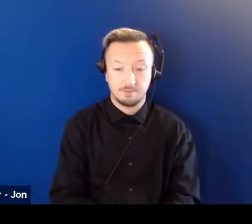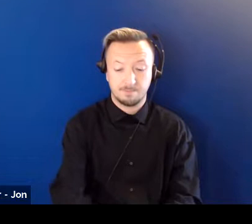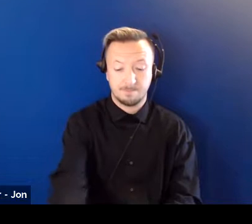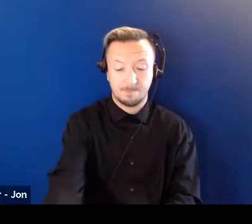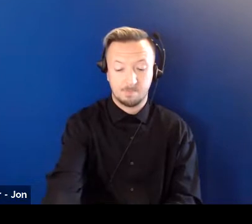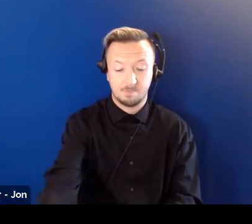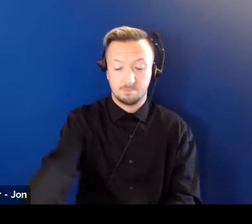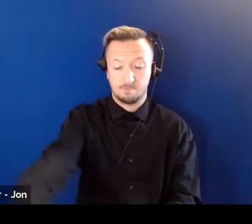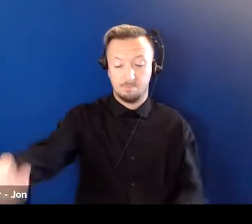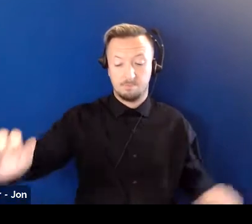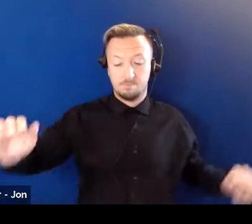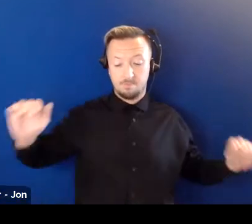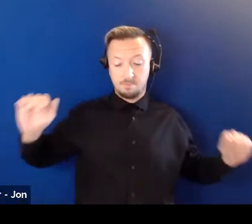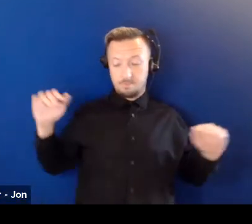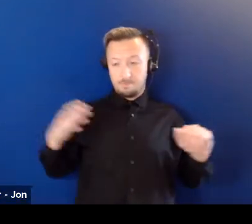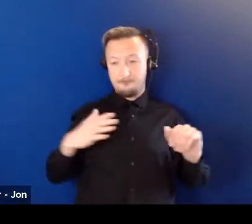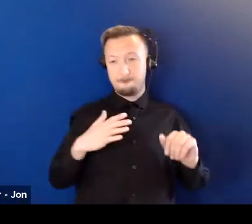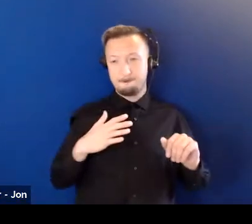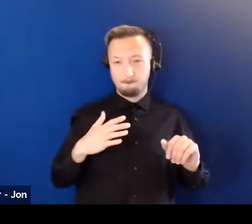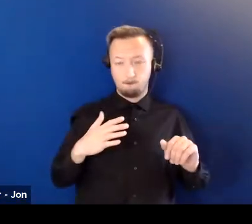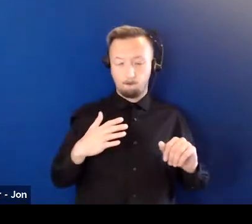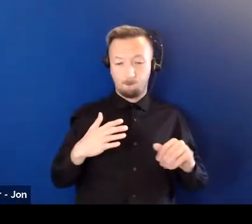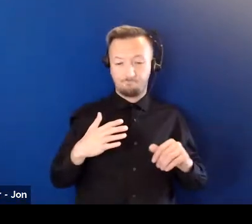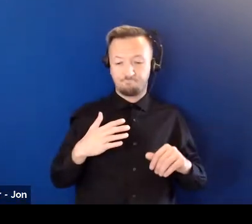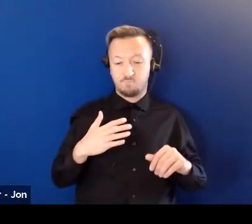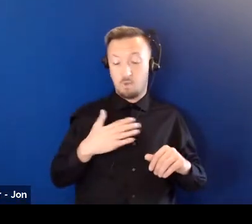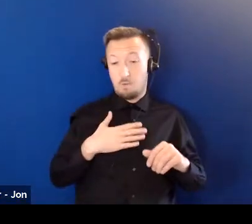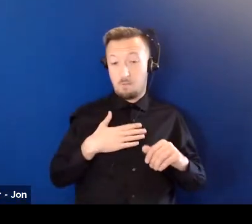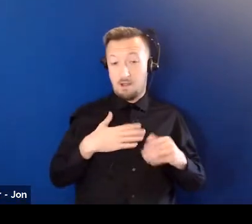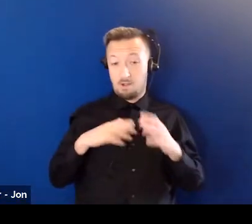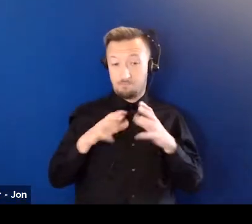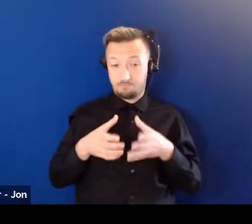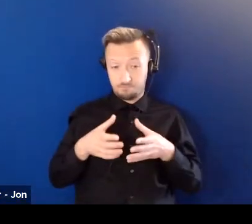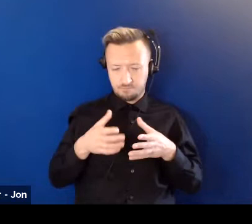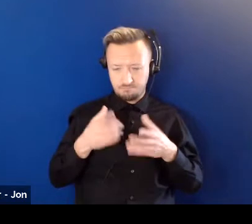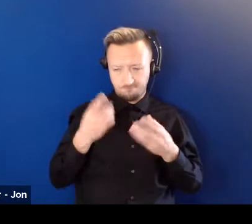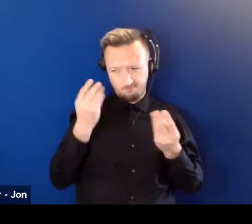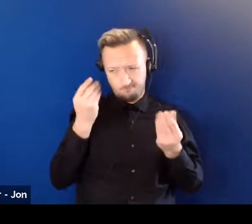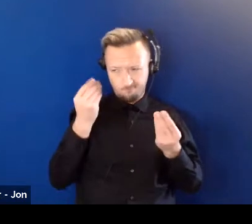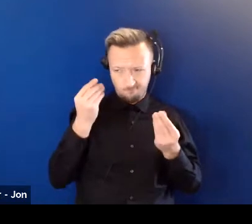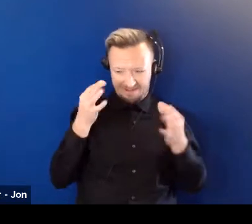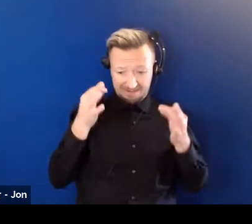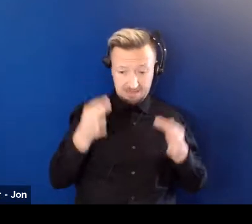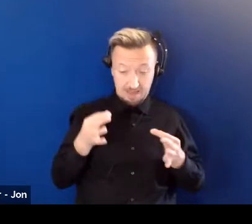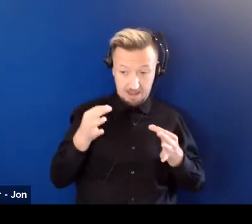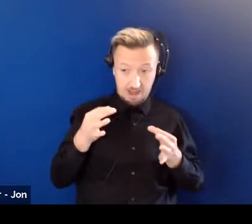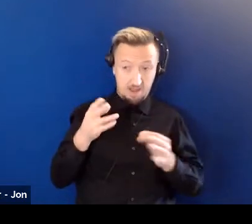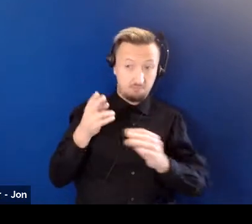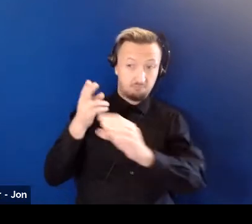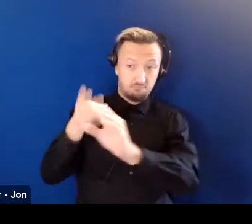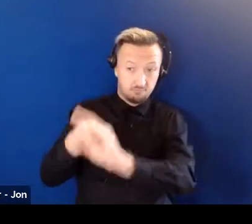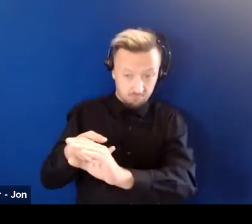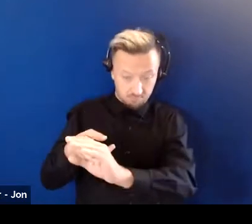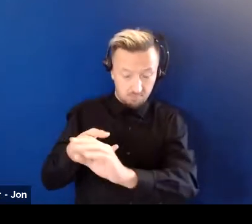I think our decision to be in, part of the early conversation was because